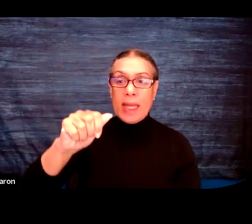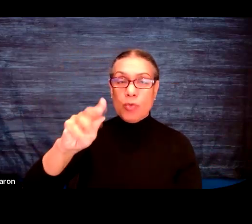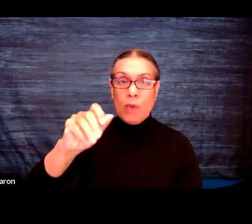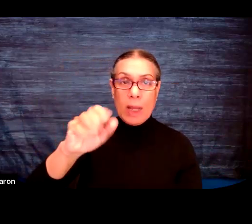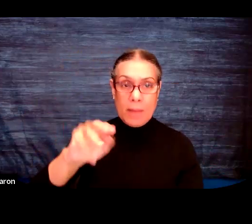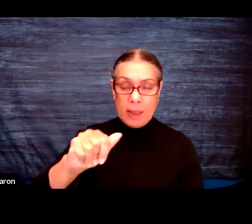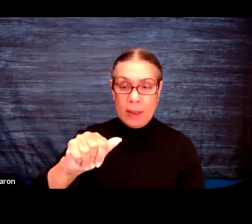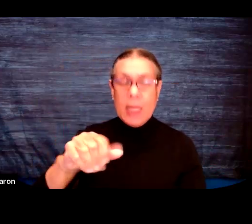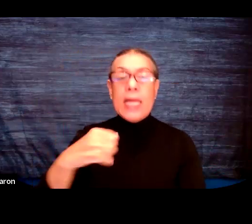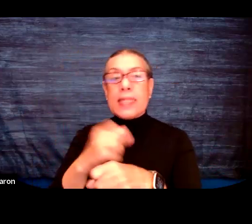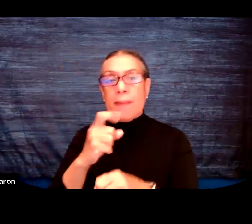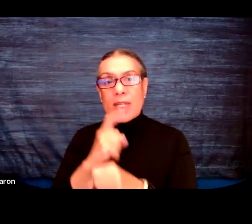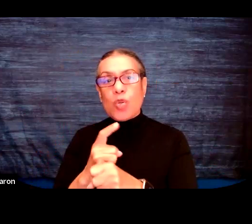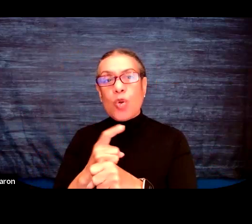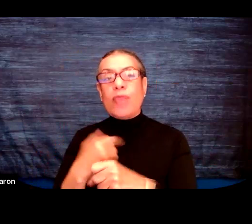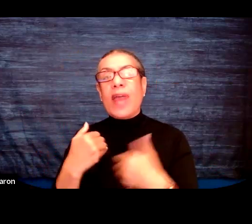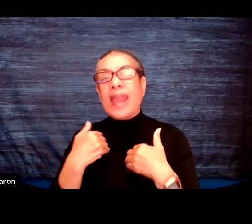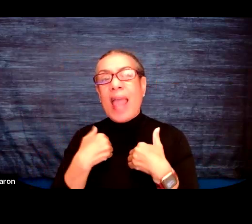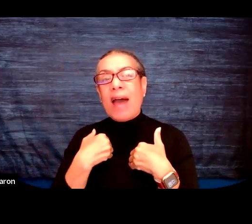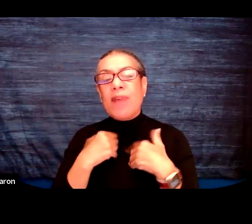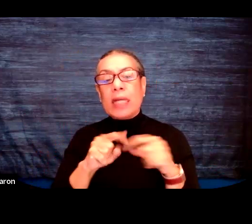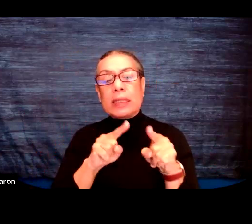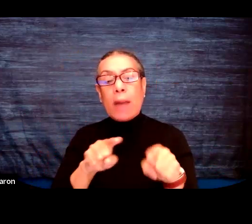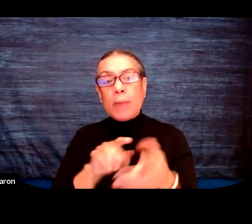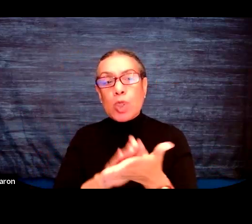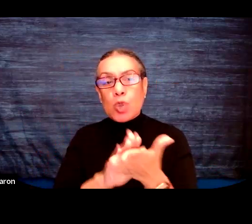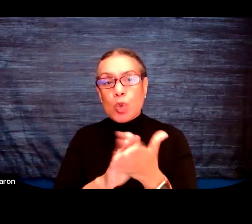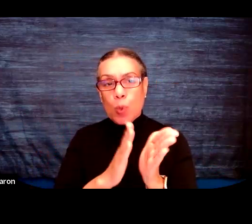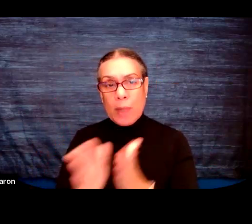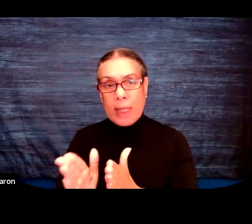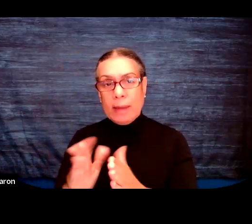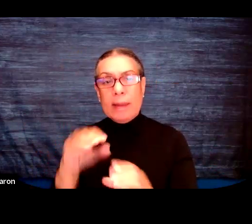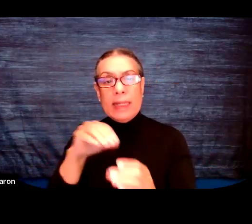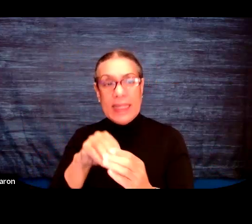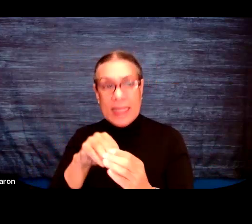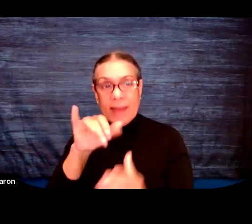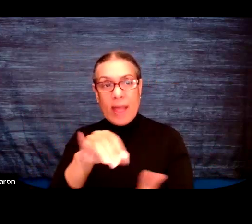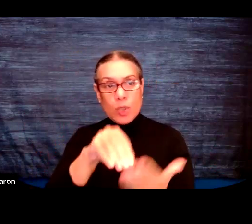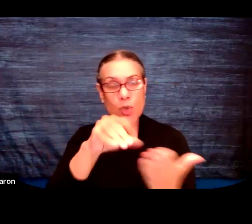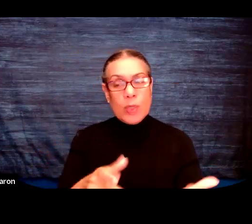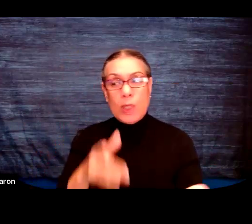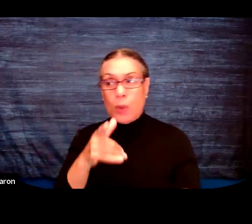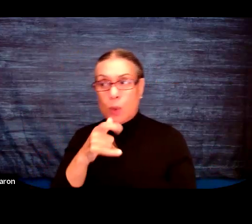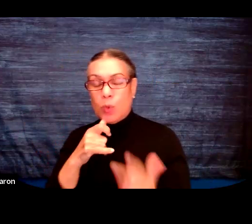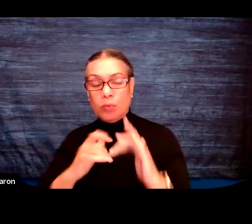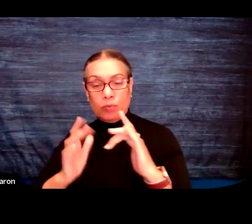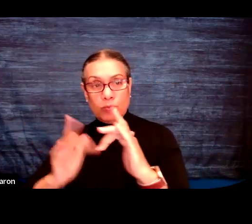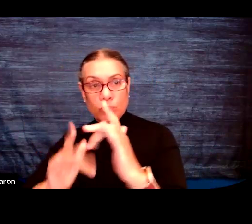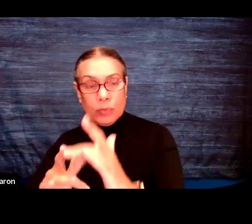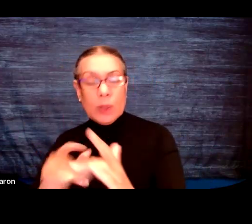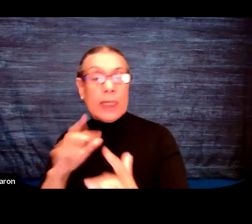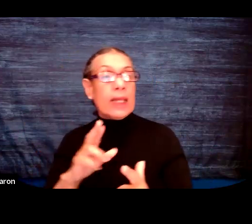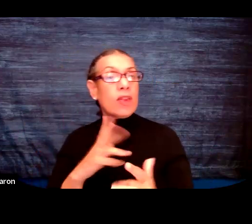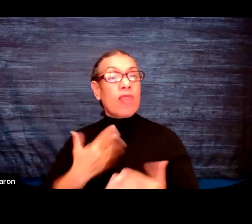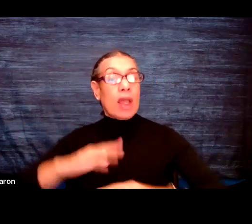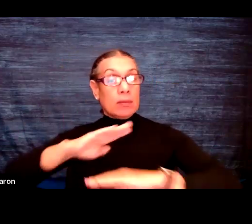that an attendance plan is created for a student that is showing chronic absenteeism. Either they've already